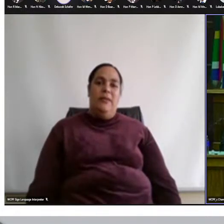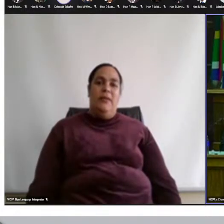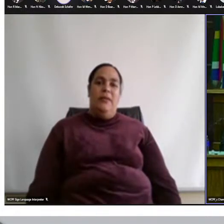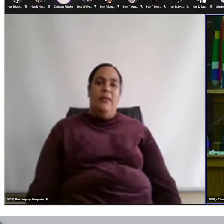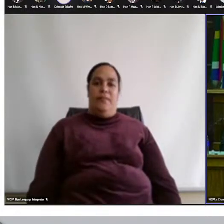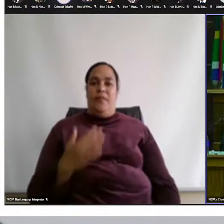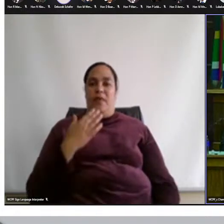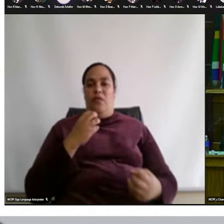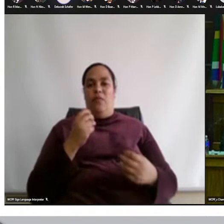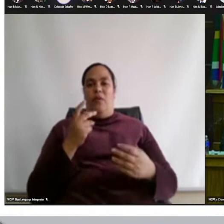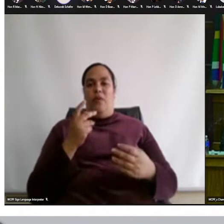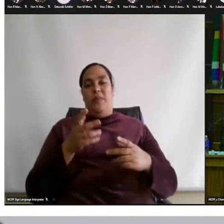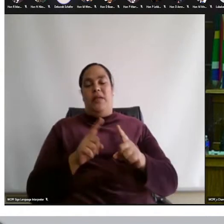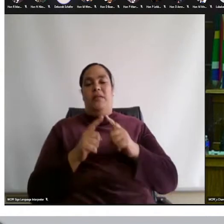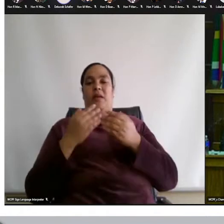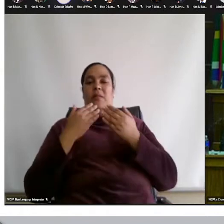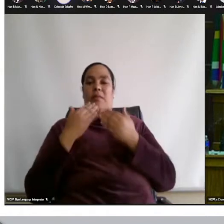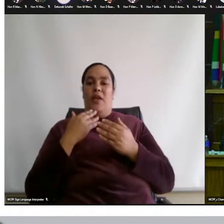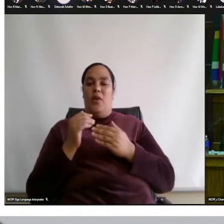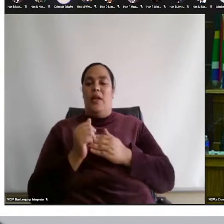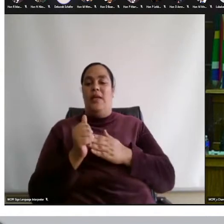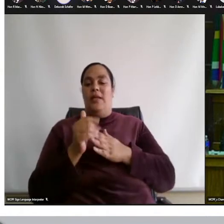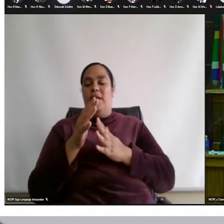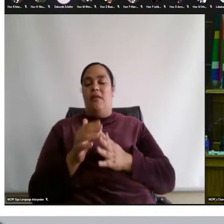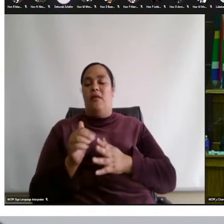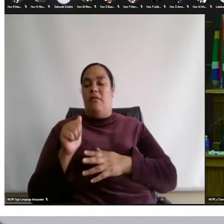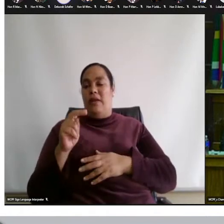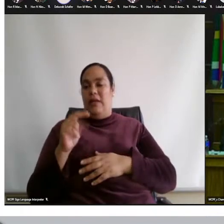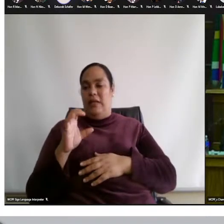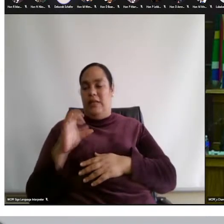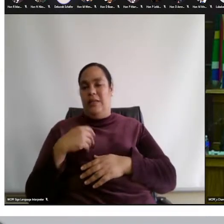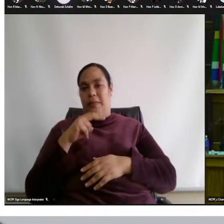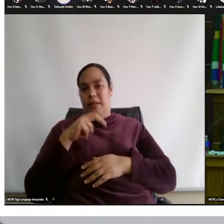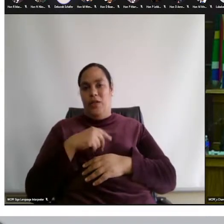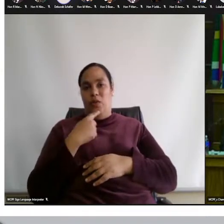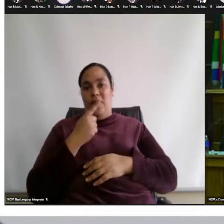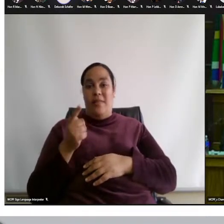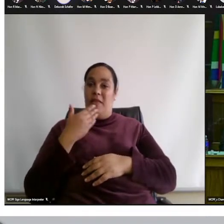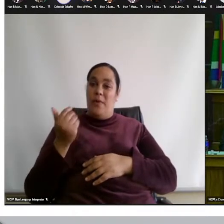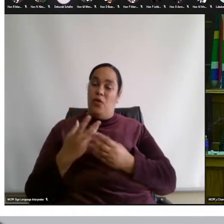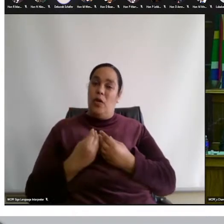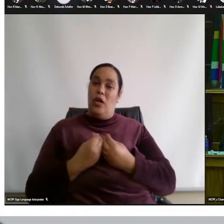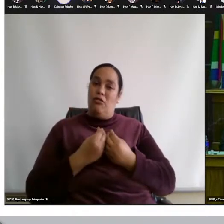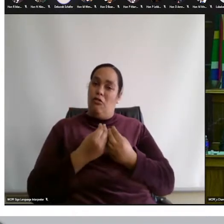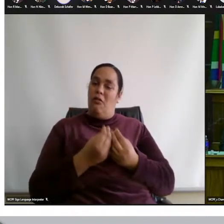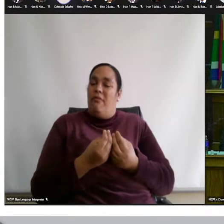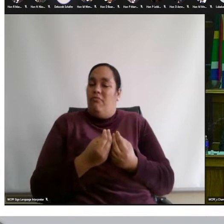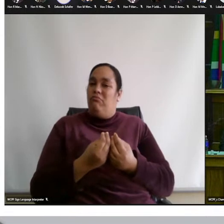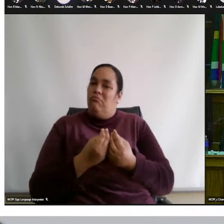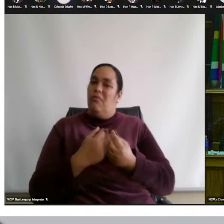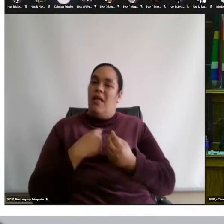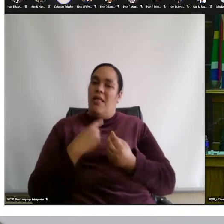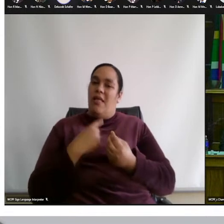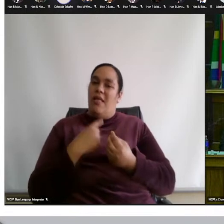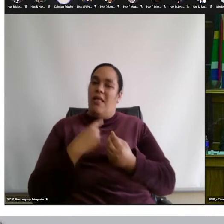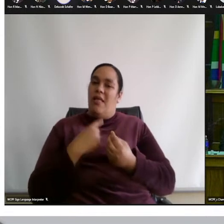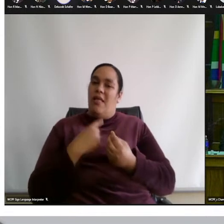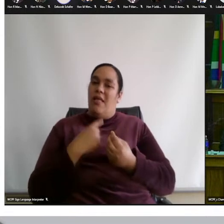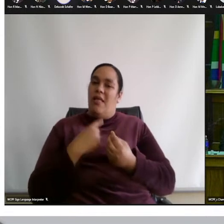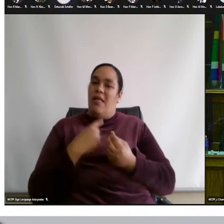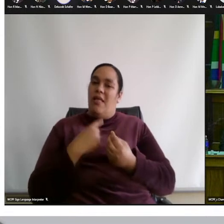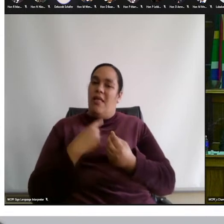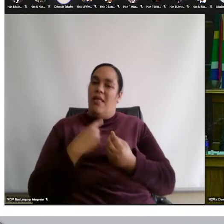Thanks very much, Speaker, and thank you to the Leader of the Opposition. I must say, if that's the best you've got to offer, then I think we are in a really good place in the upcoming